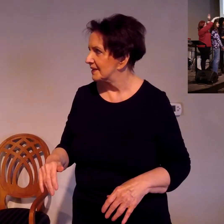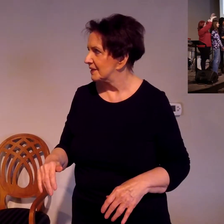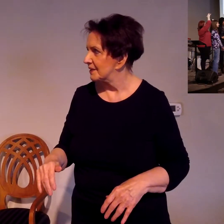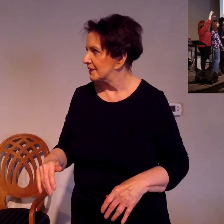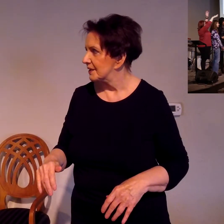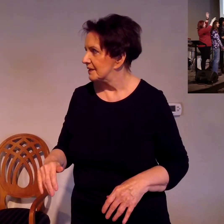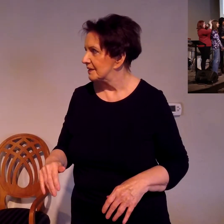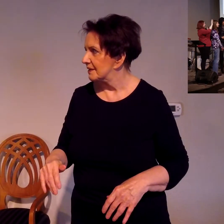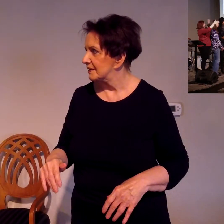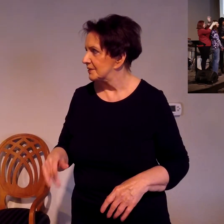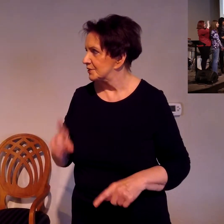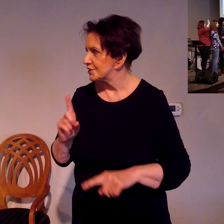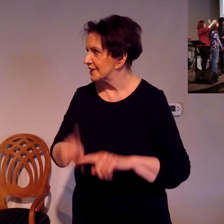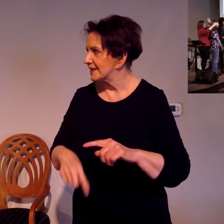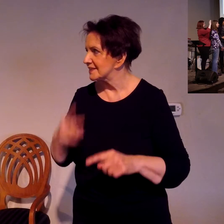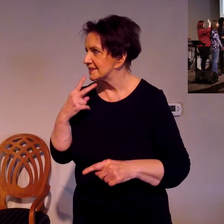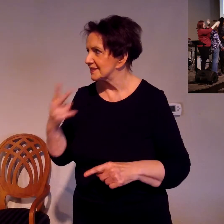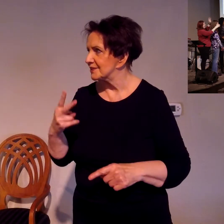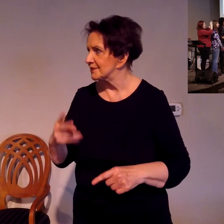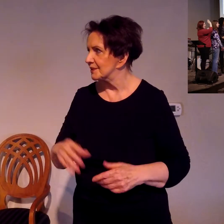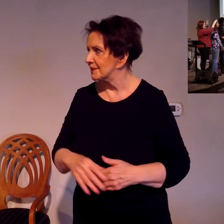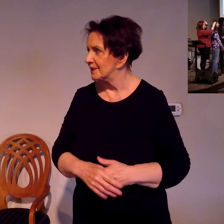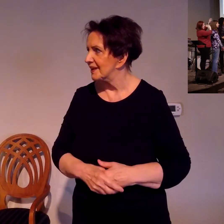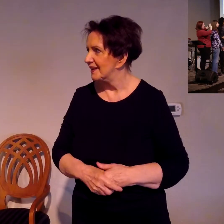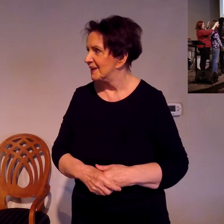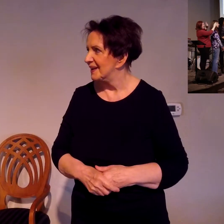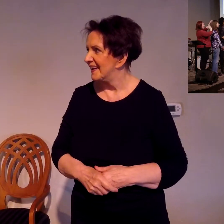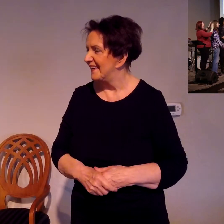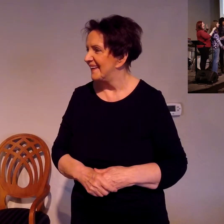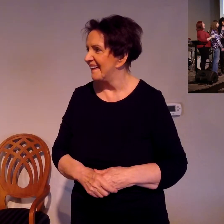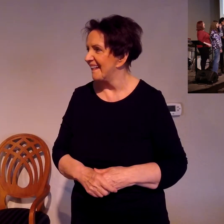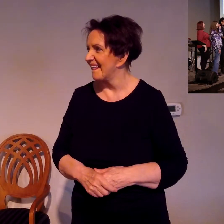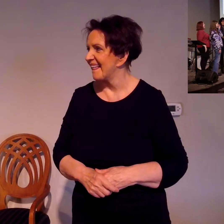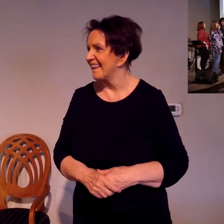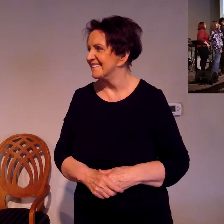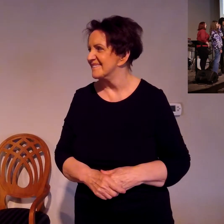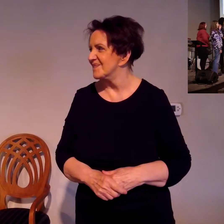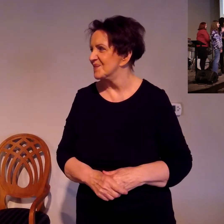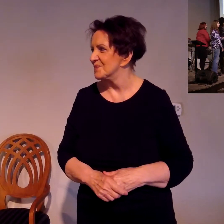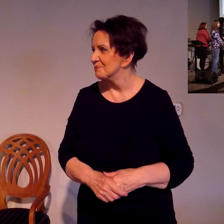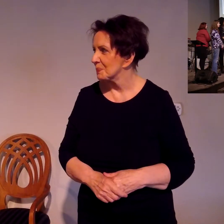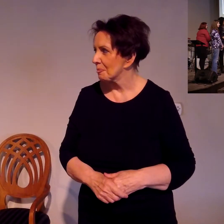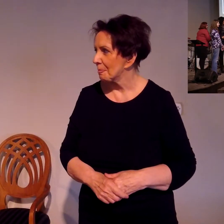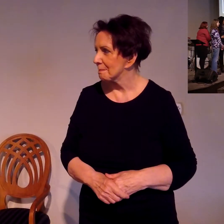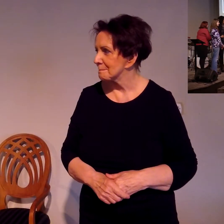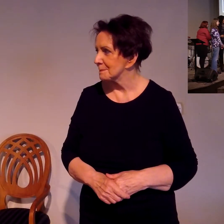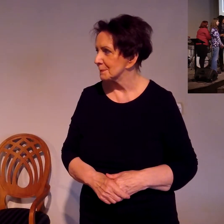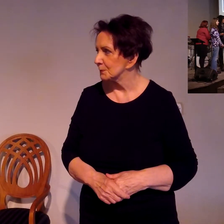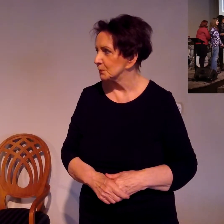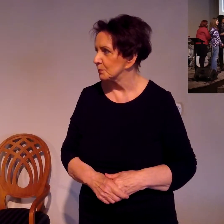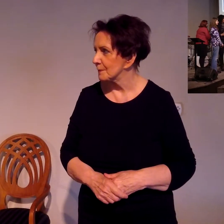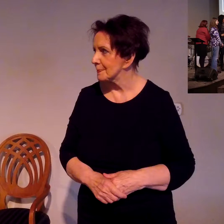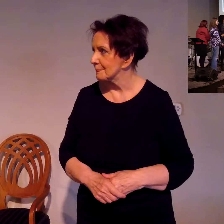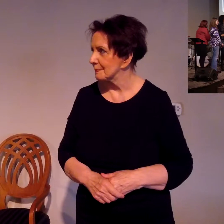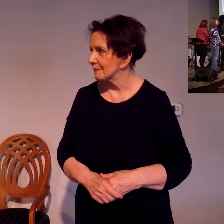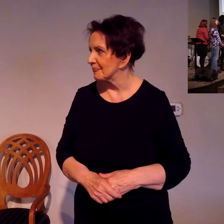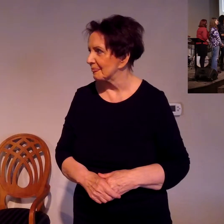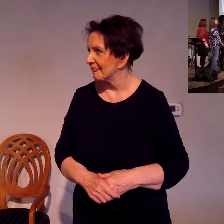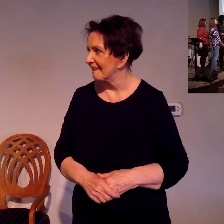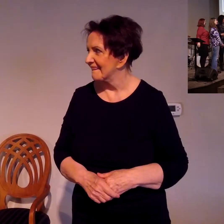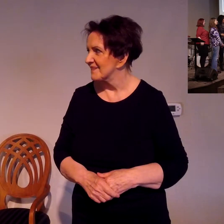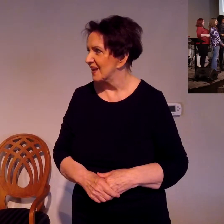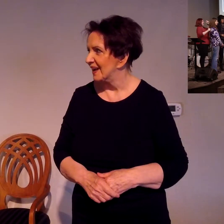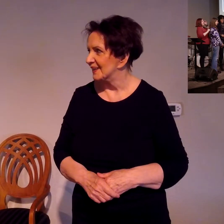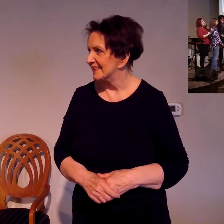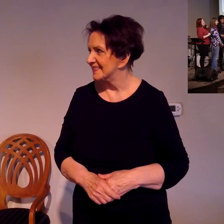She can't see your past patterns. They're good then, right? No. Jeremy. Okay, we're going to make your past patterns a little more visible.